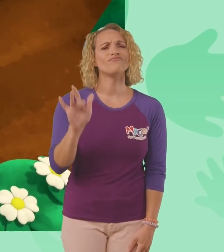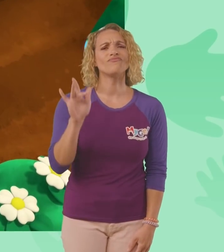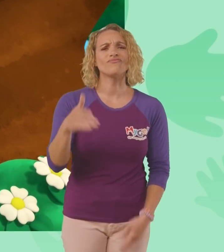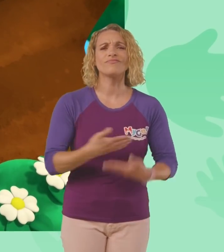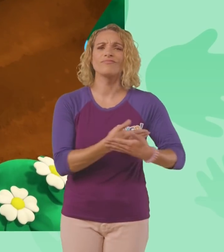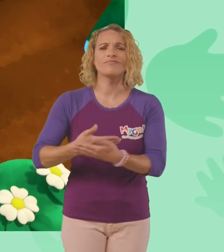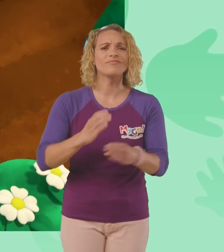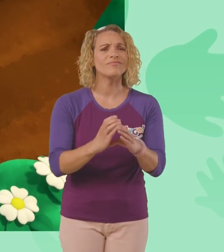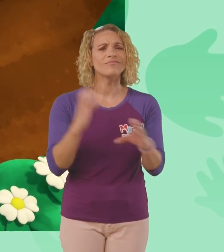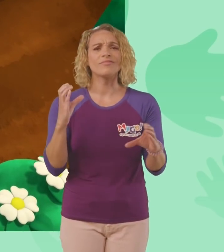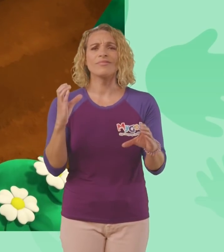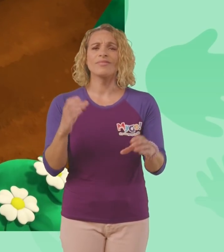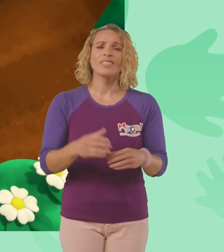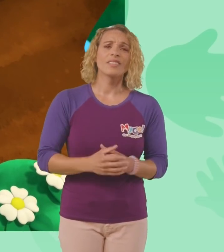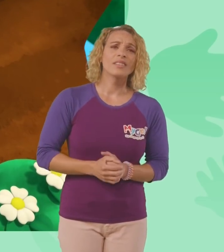Poor Baby Truck.